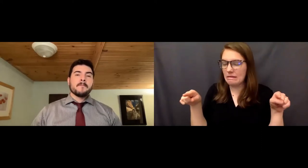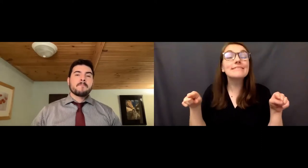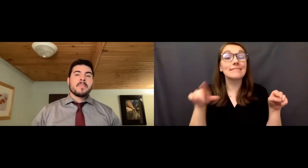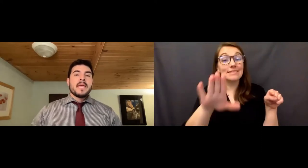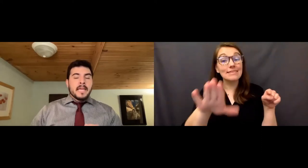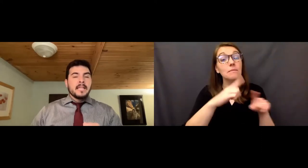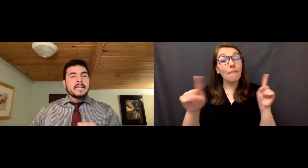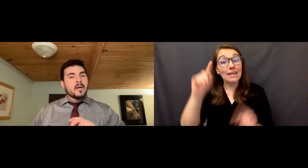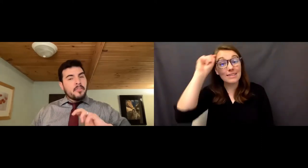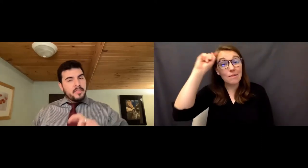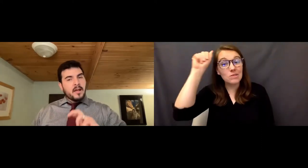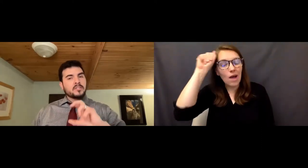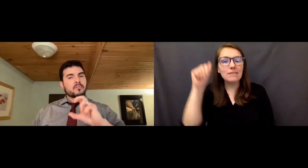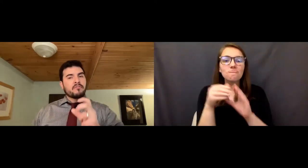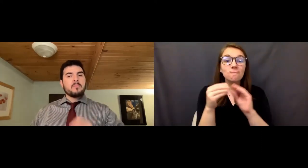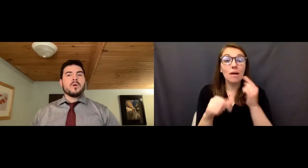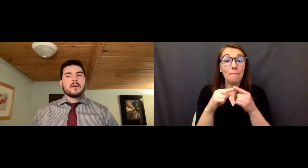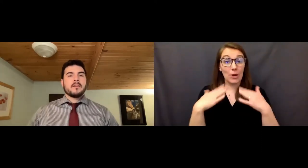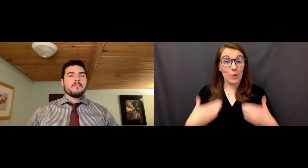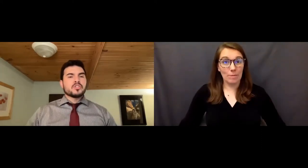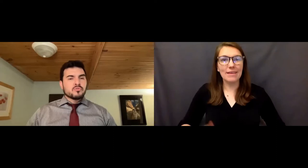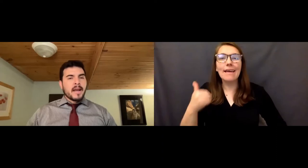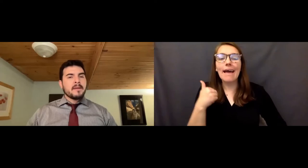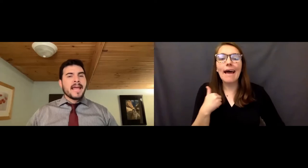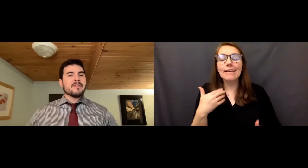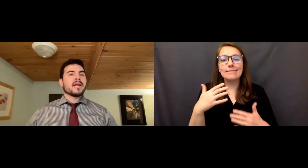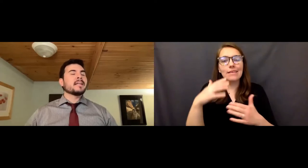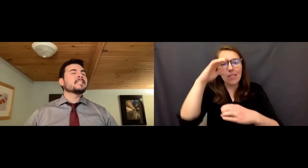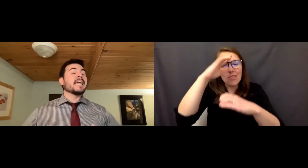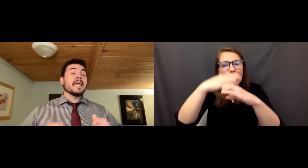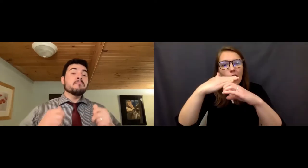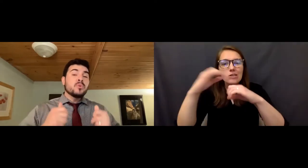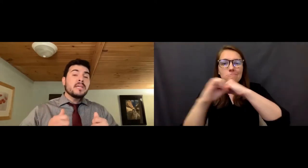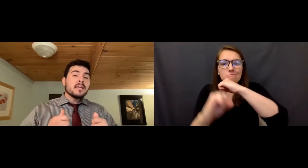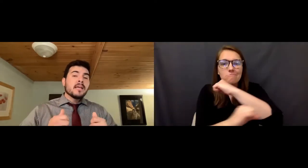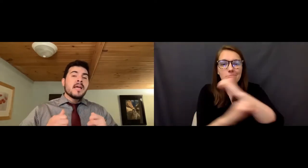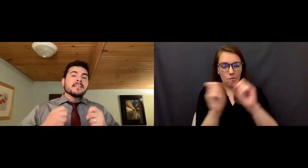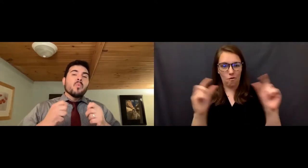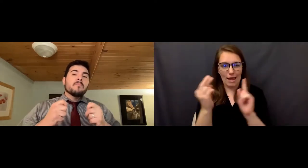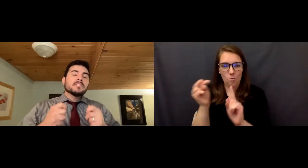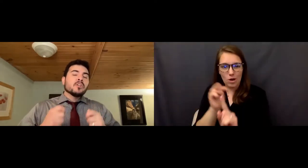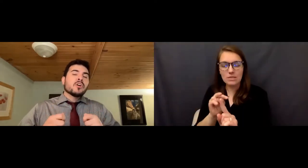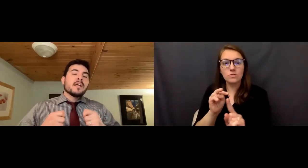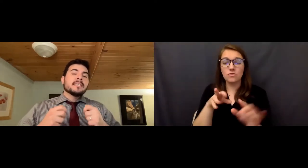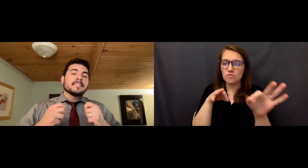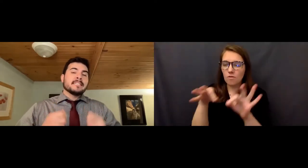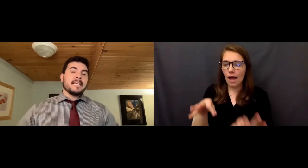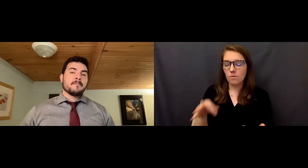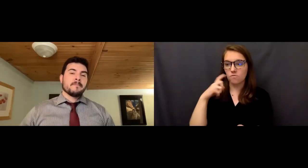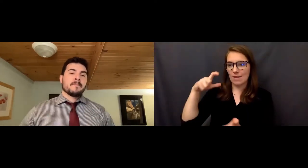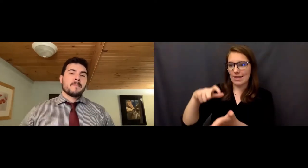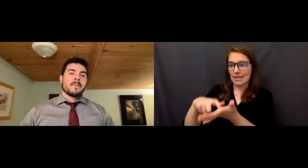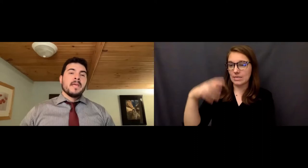being, he lays out a theological framework for describing and recognizing a beauty that one must learn to